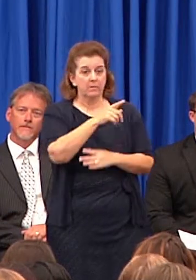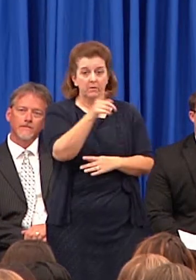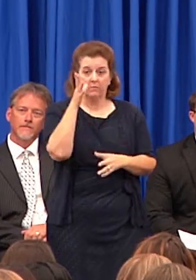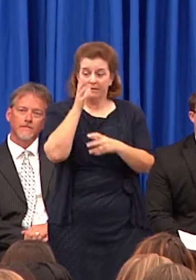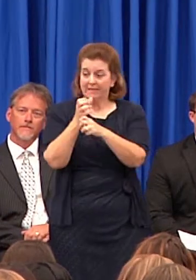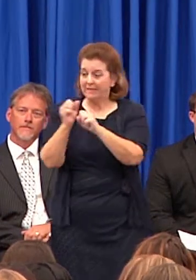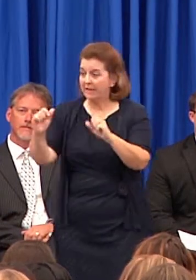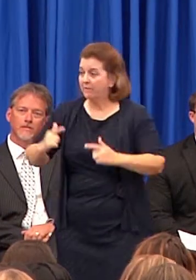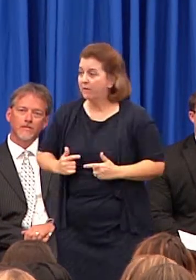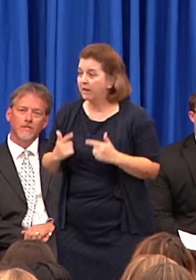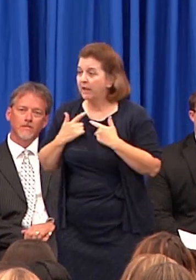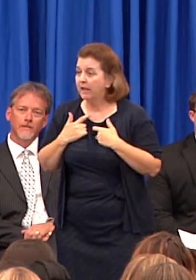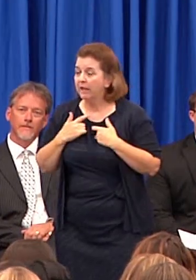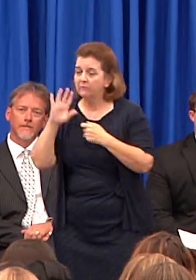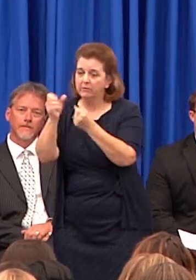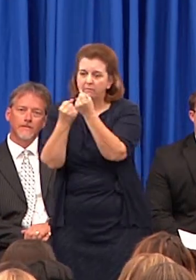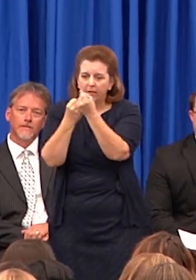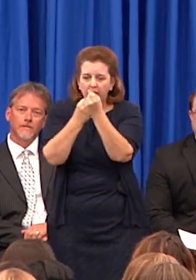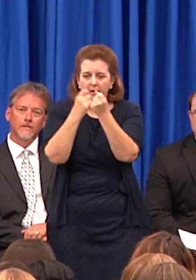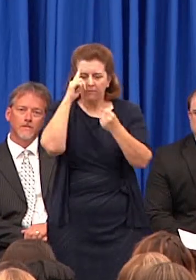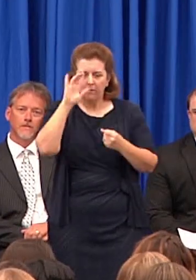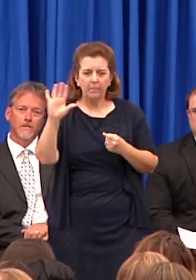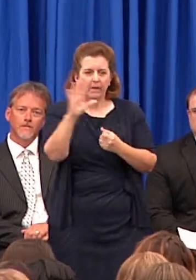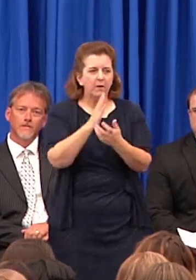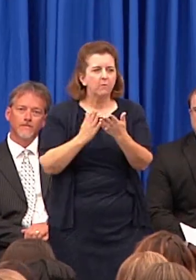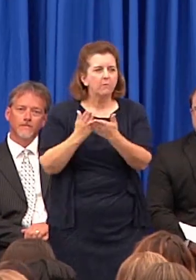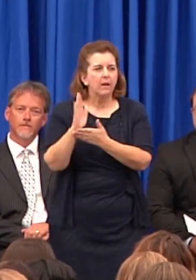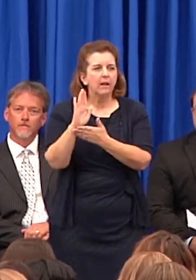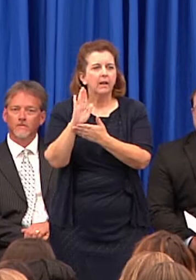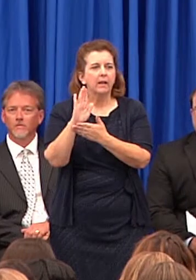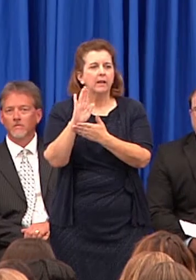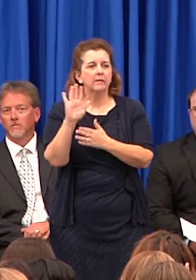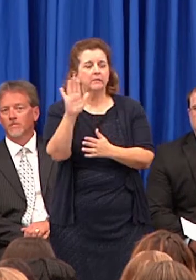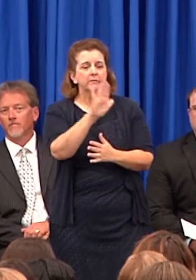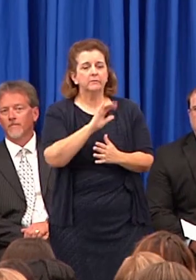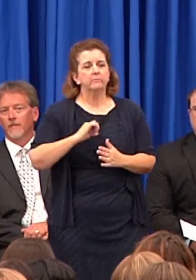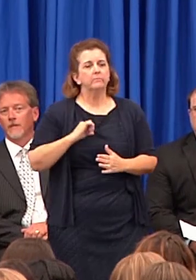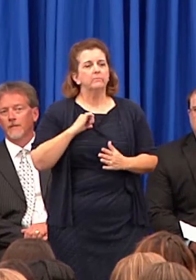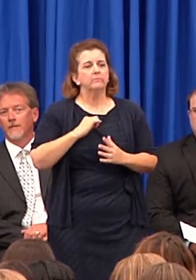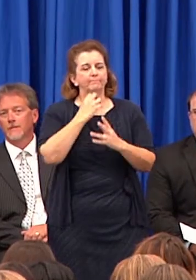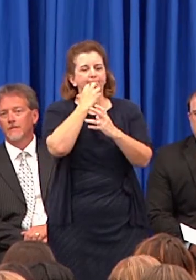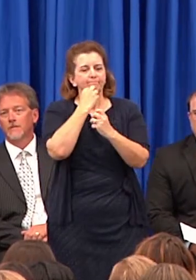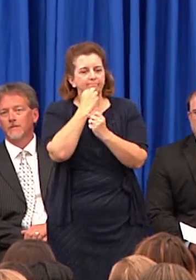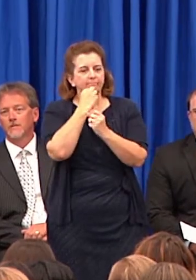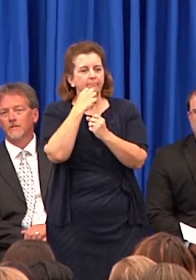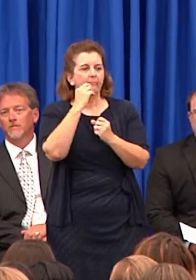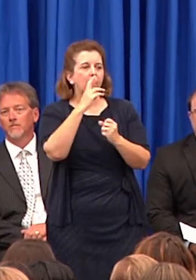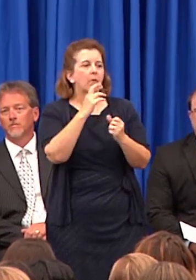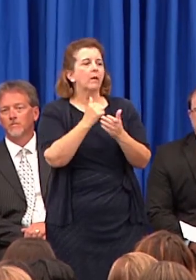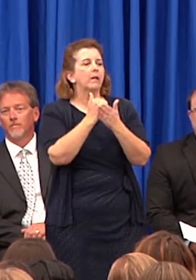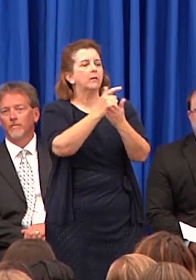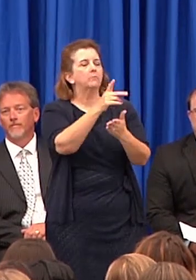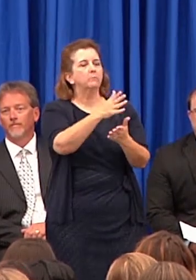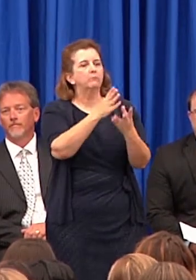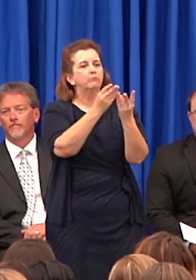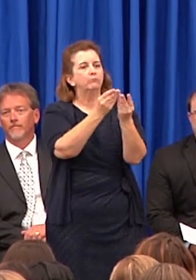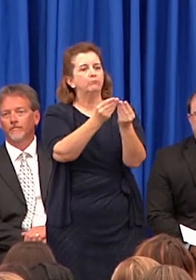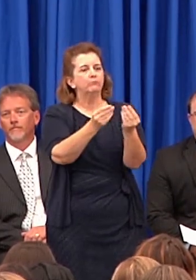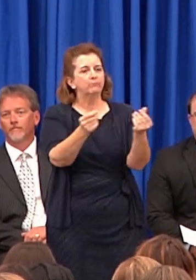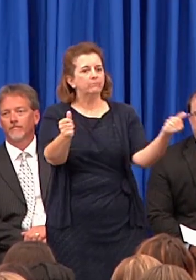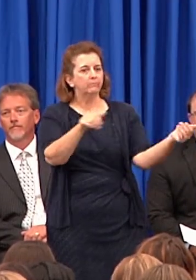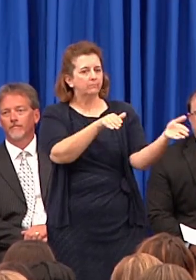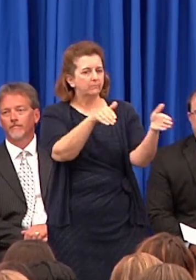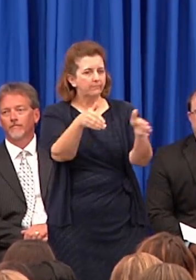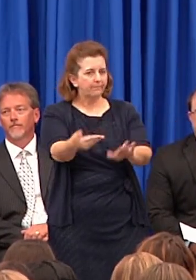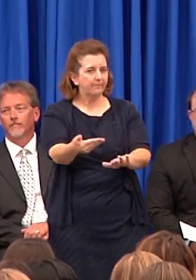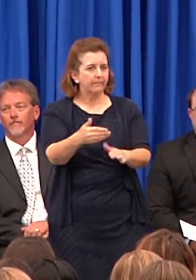or advocate for their rights or preserve their dignity or ensure the integrity of a peaceful death.